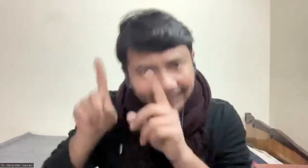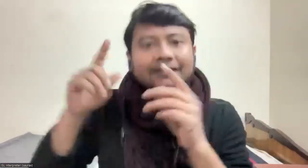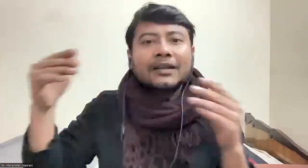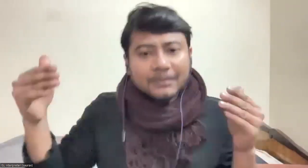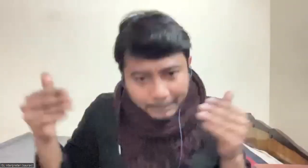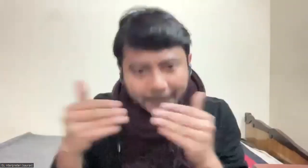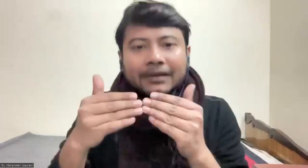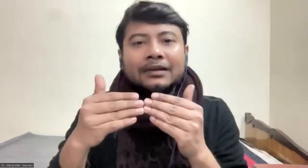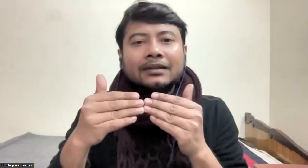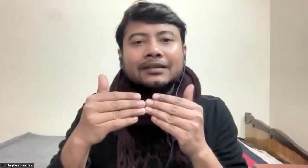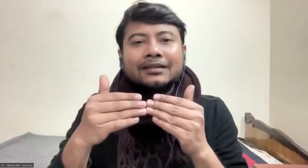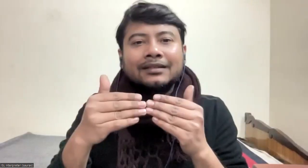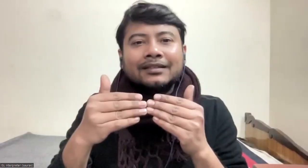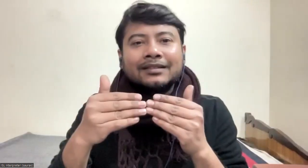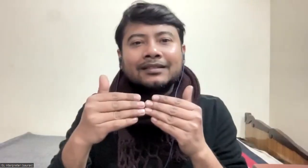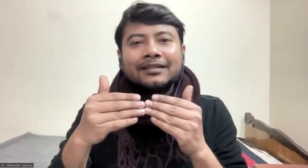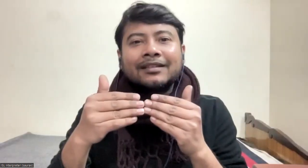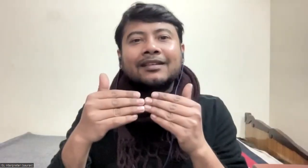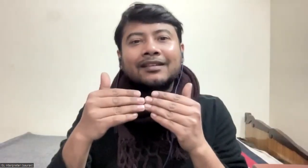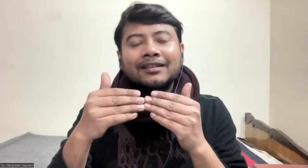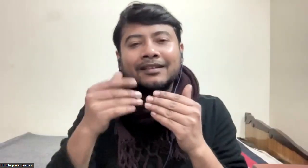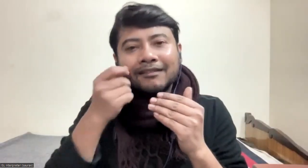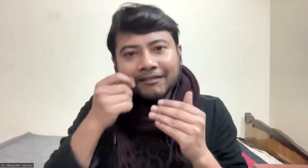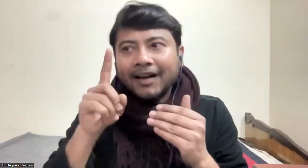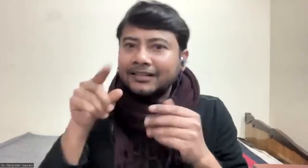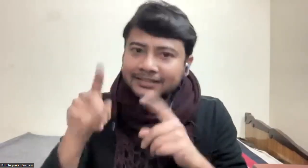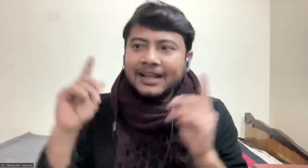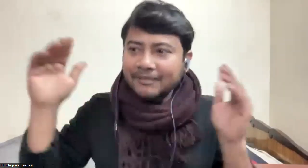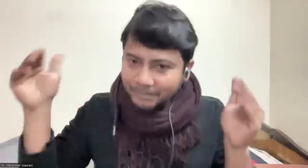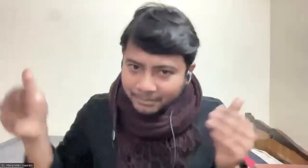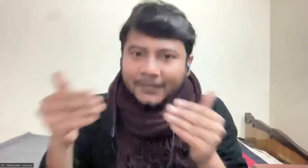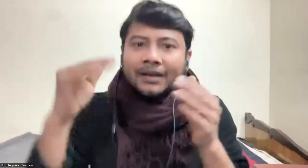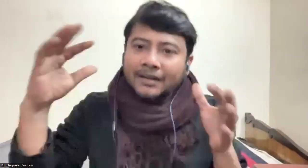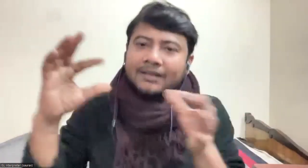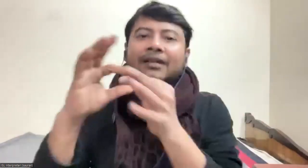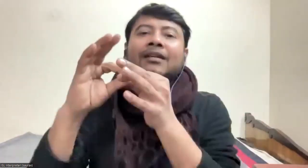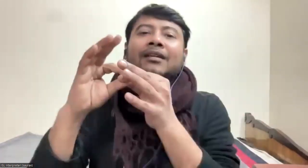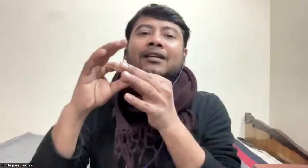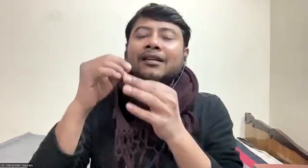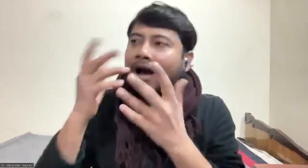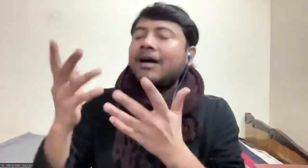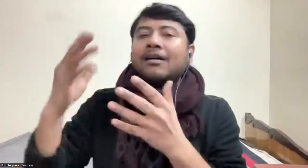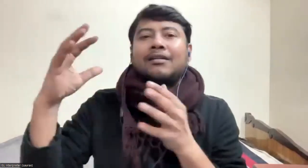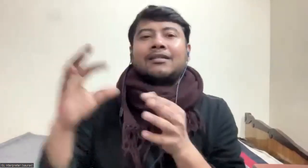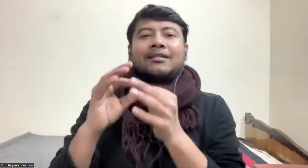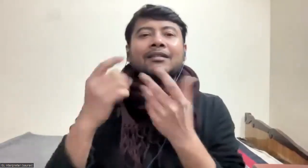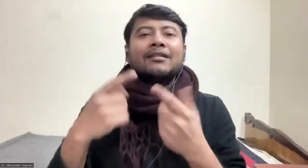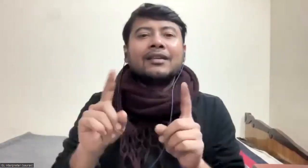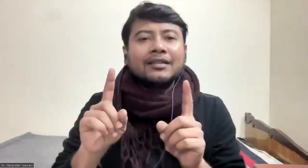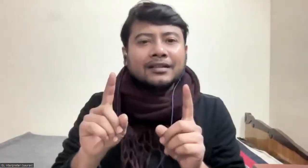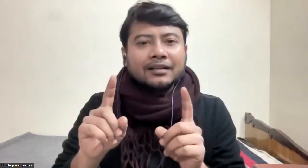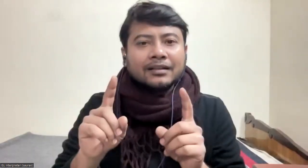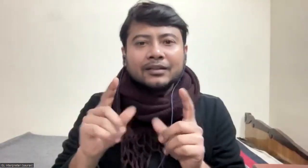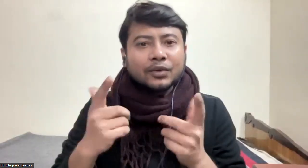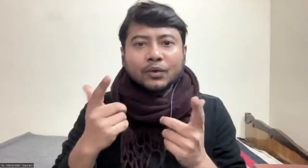Similarly, if we want to connect with Krishna again, then we need to directly connect with Krishna, and that the only way to connect